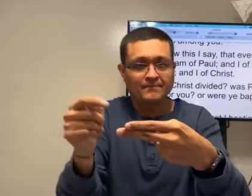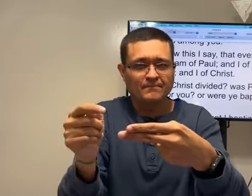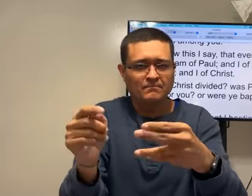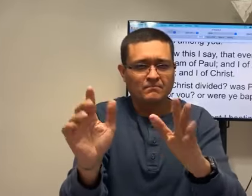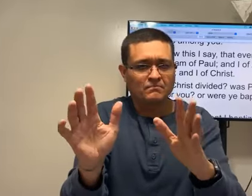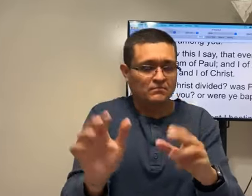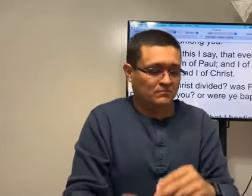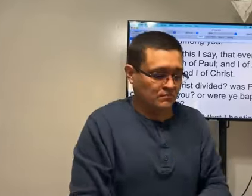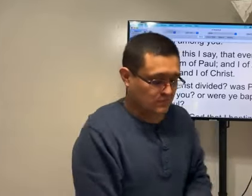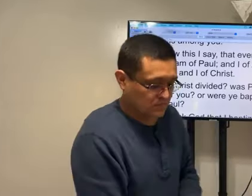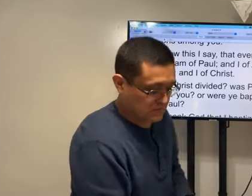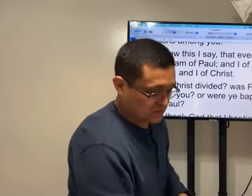Jesus.